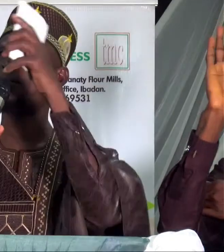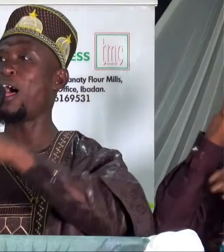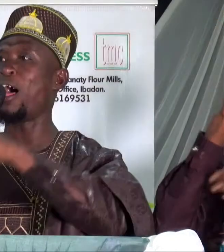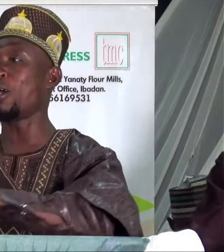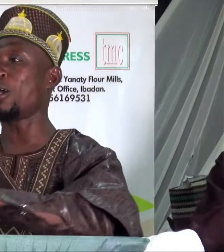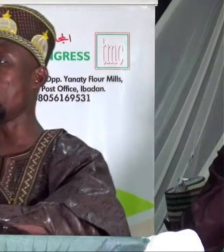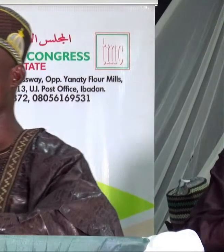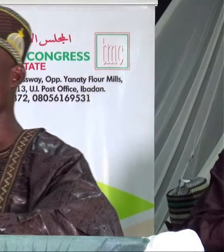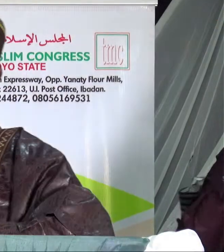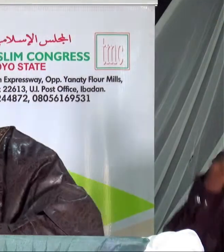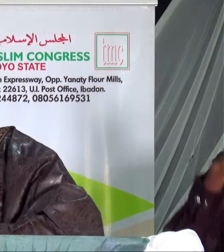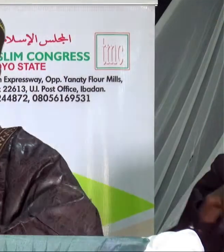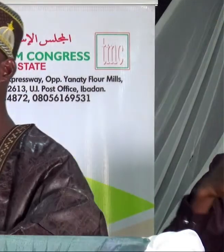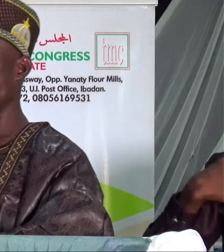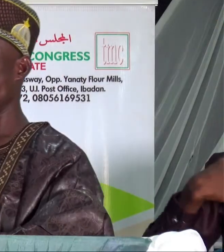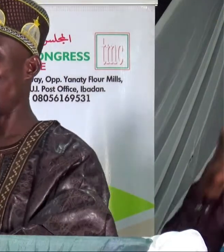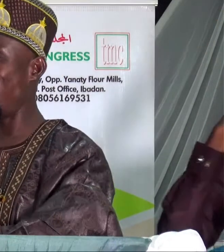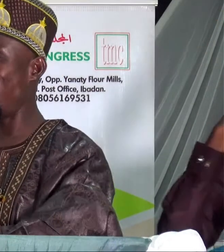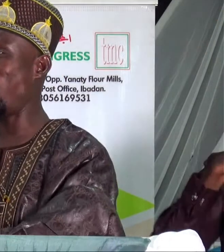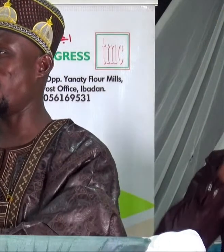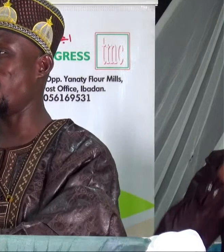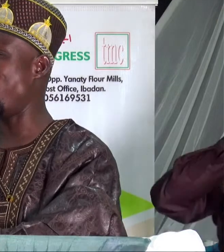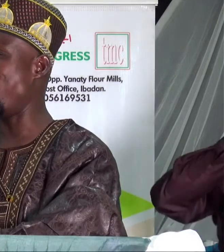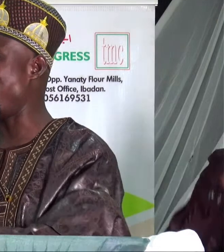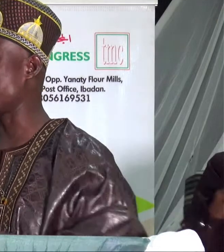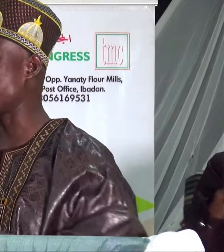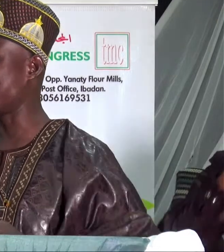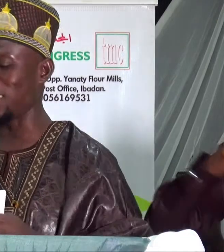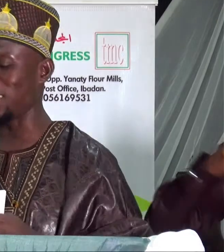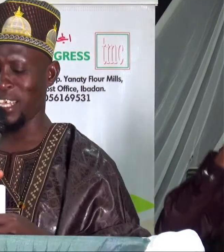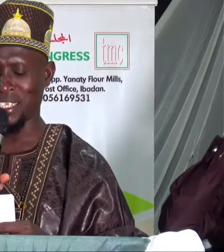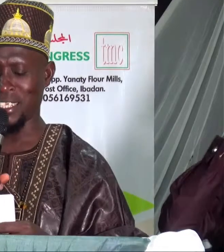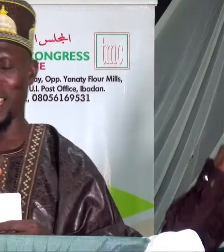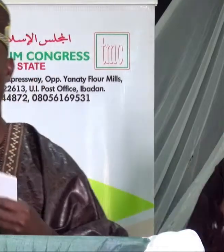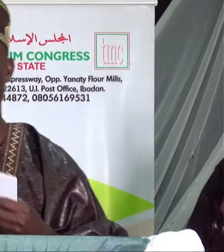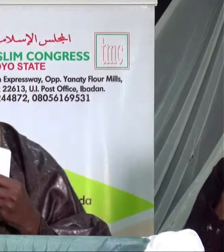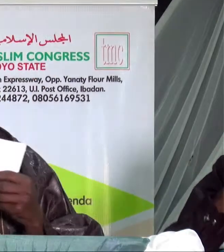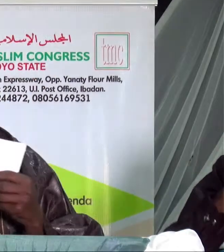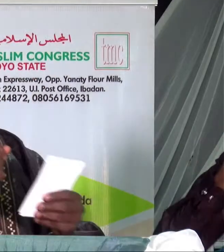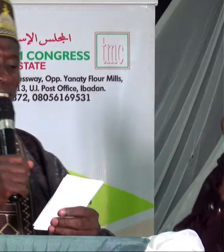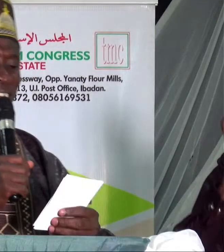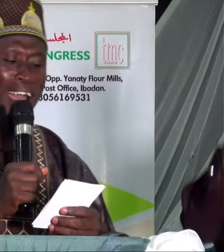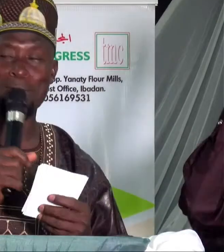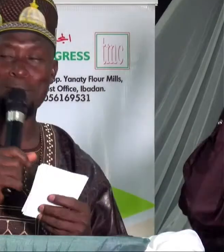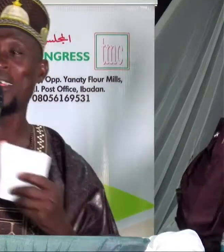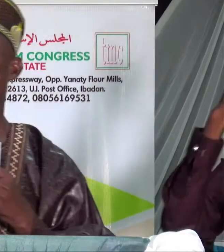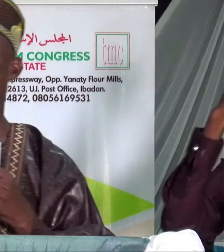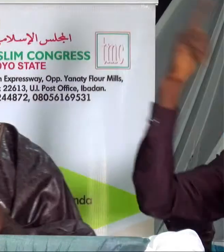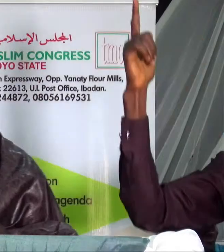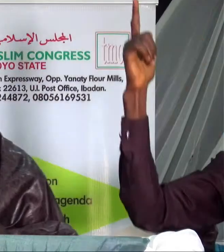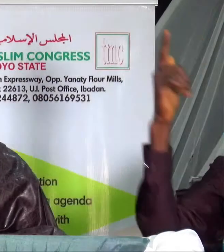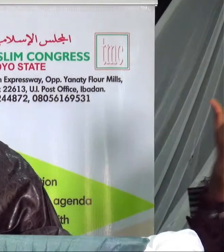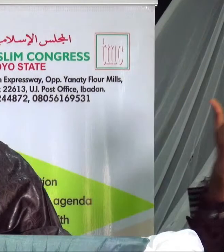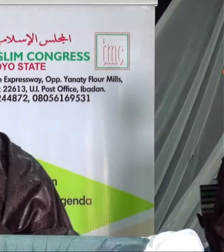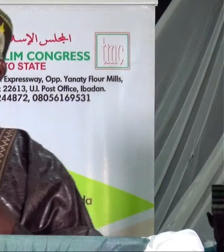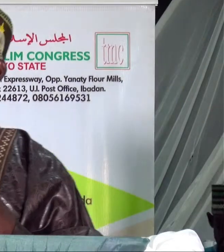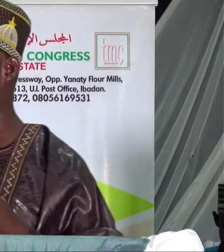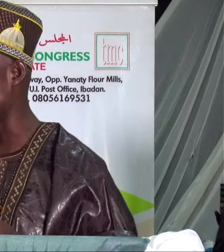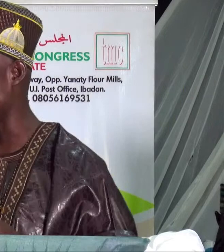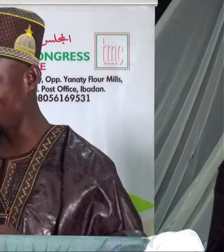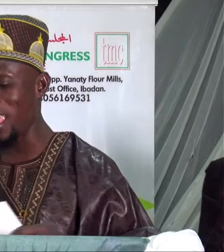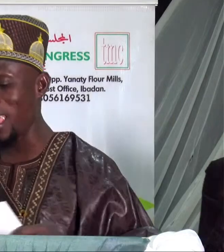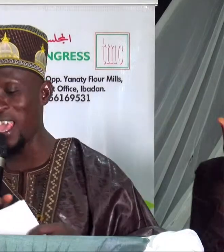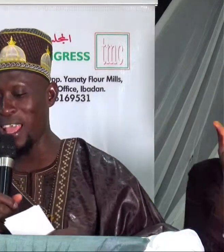pọ́ ọlọ́run tóbi ẹ̀hẹ́n náà wíyà tọ́kì ẹ ti sàlát Now, lala ni da ona